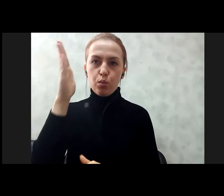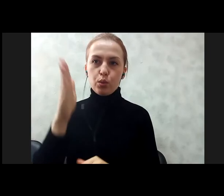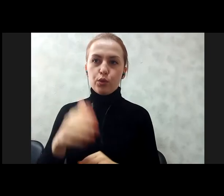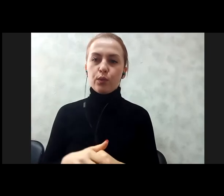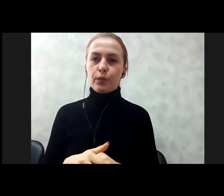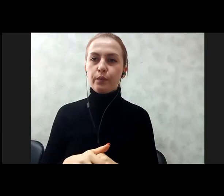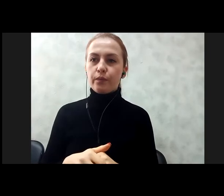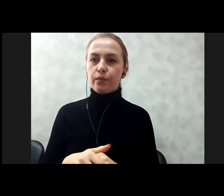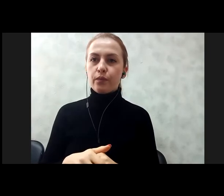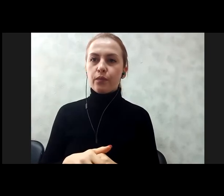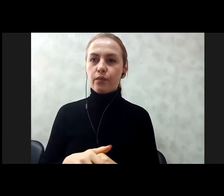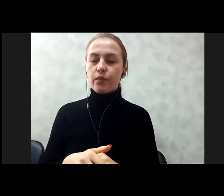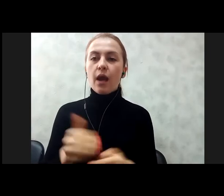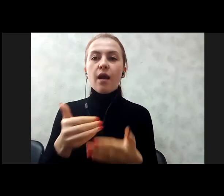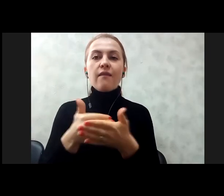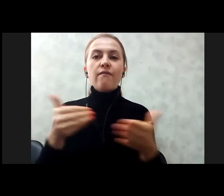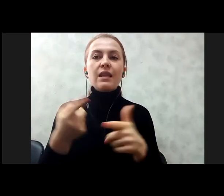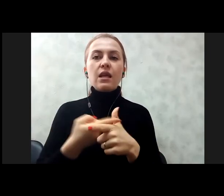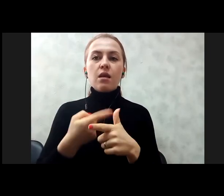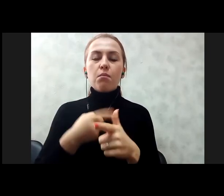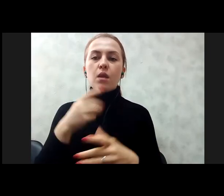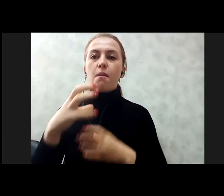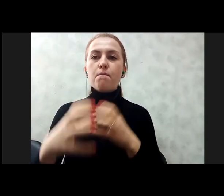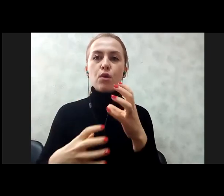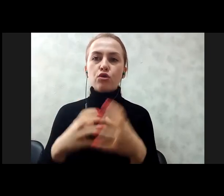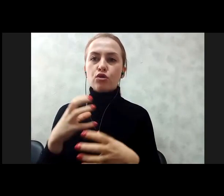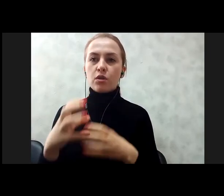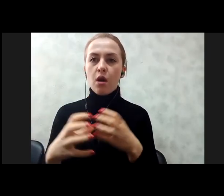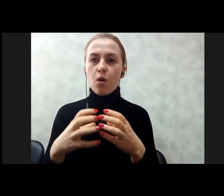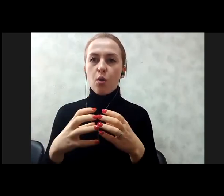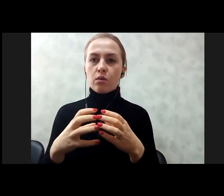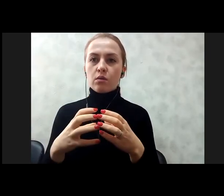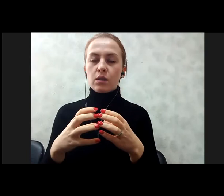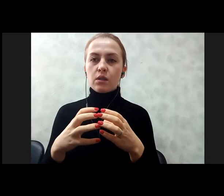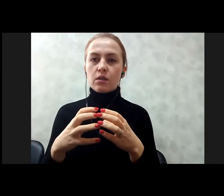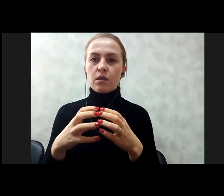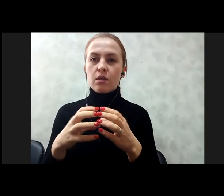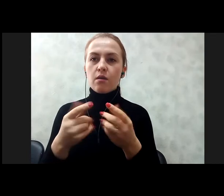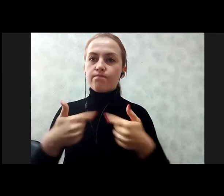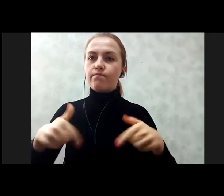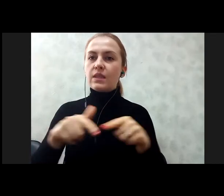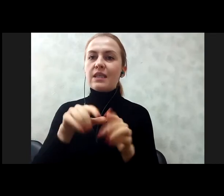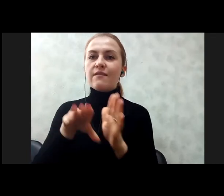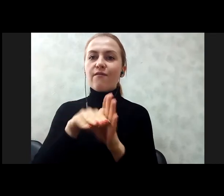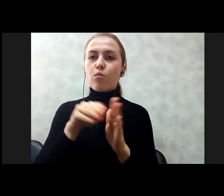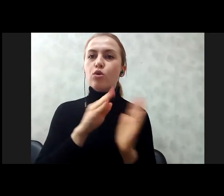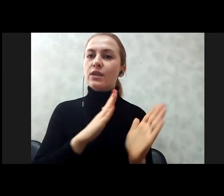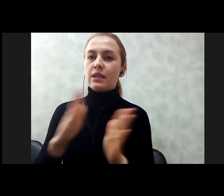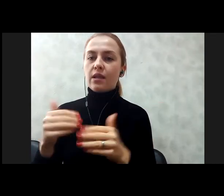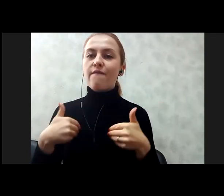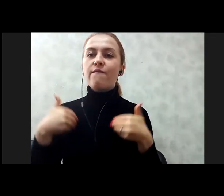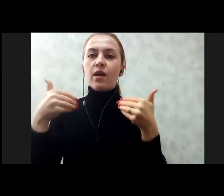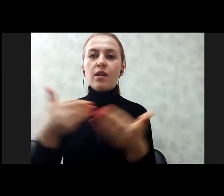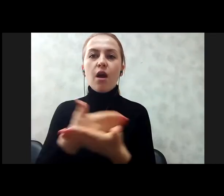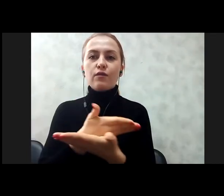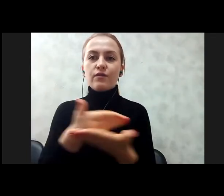On behalf of the International Foundation for Electoral Systems, I therefore welcome you, our friends, to this Lessons Learned conference.